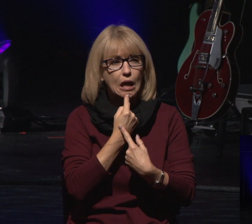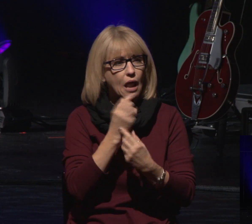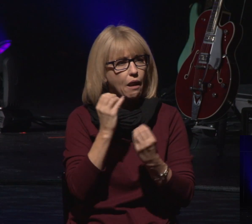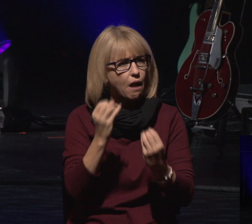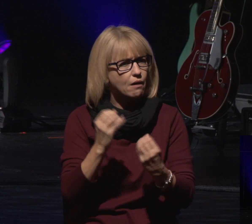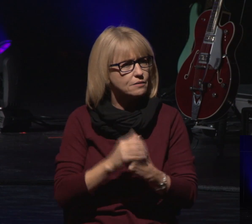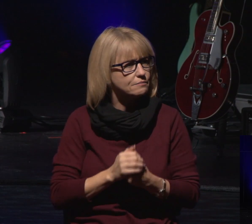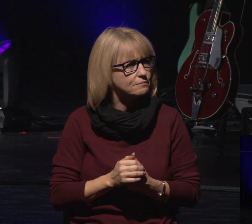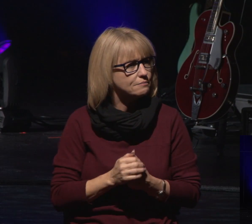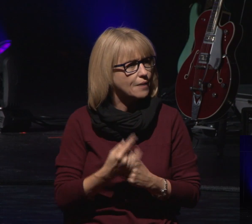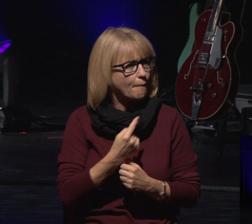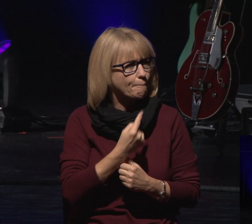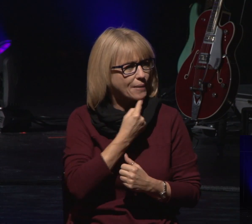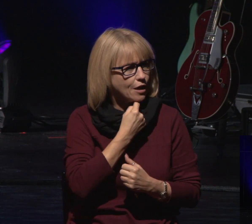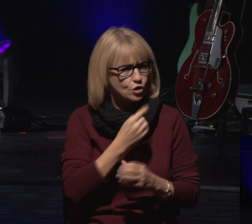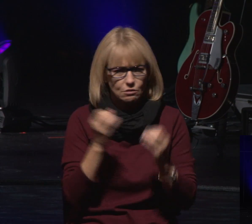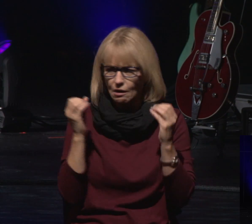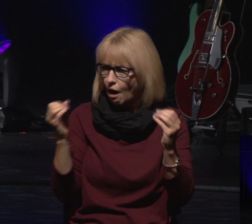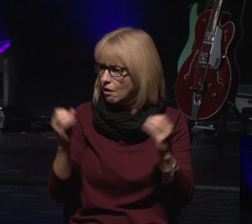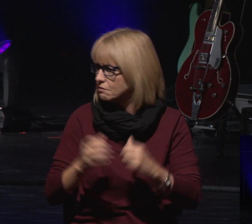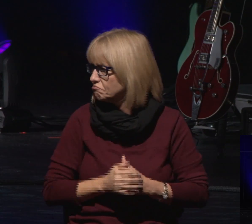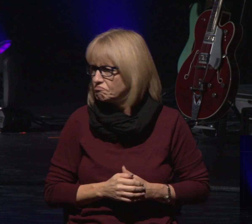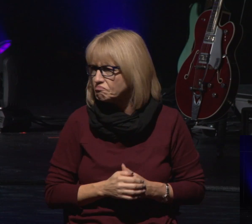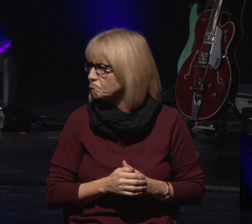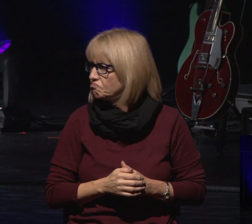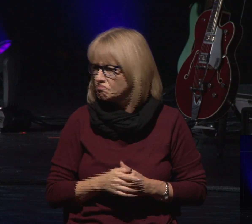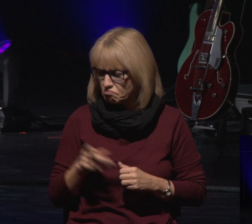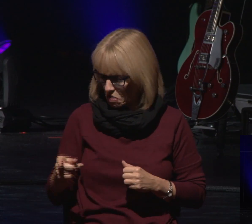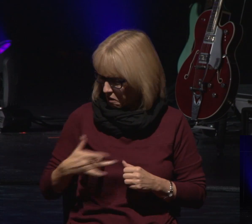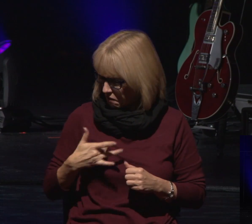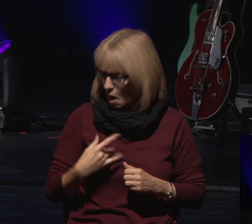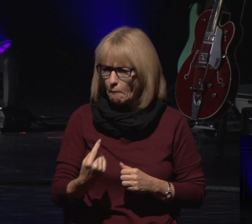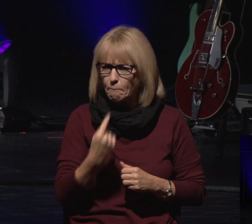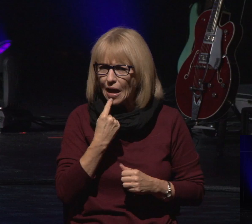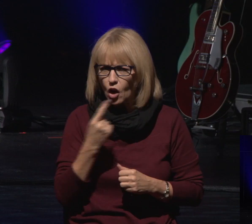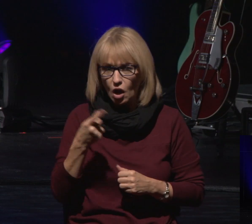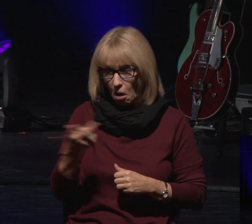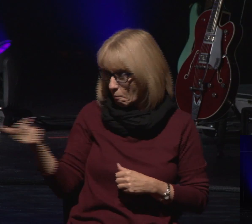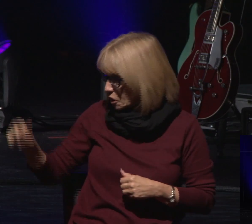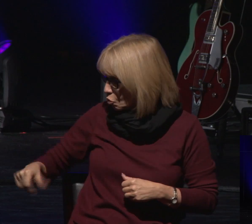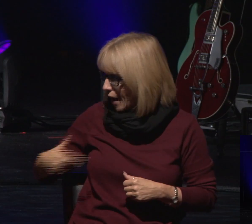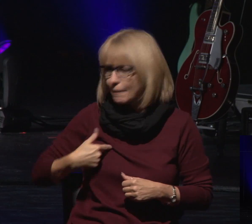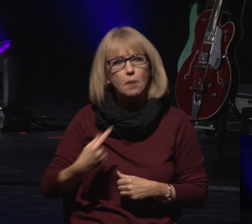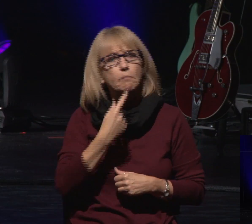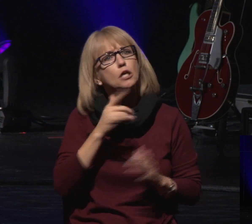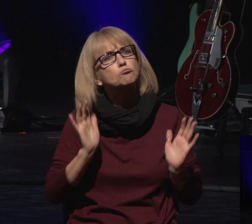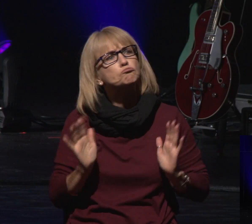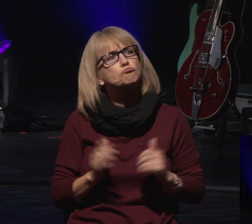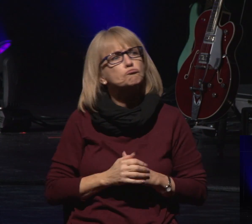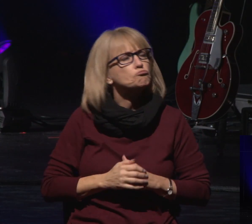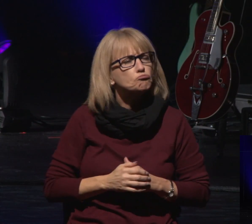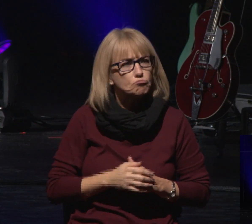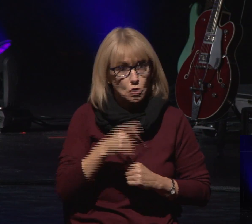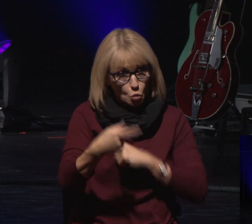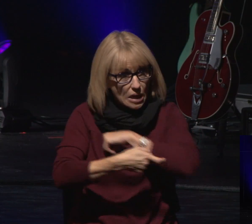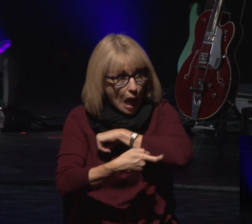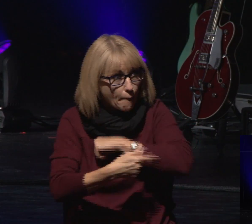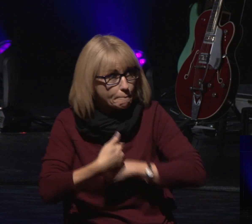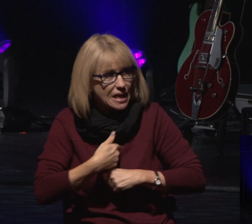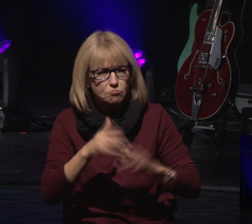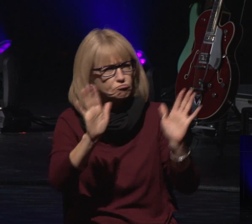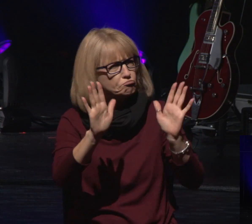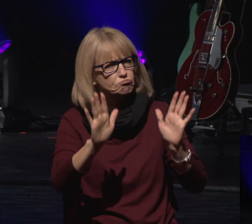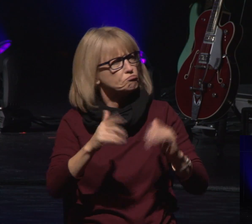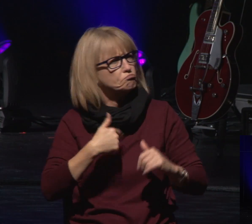sign of bitterness. It's going on. He was betrayed, but he didn't become bitter. He was tempted, but he didn't fall into temptation. He was forgotten,